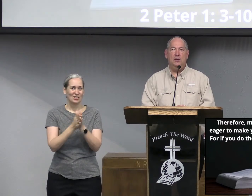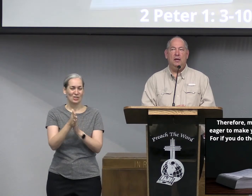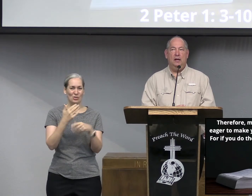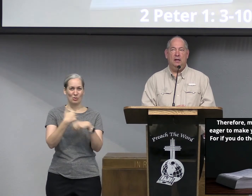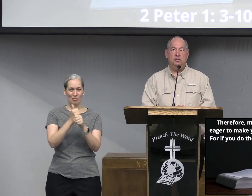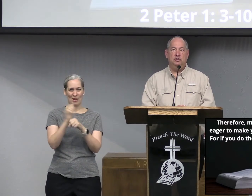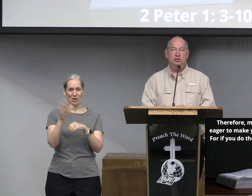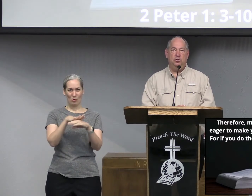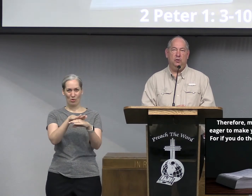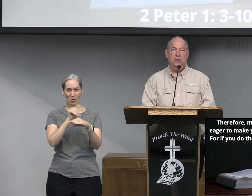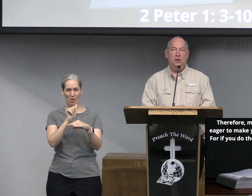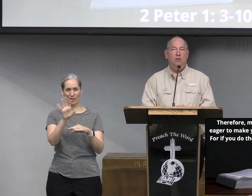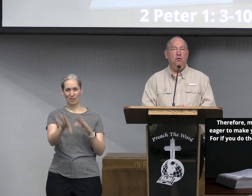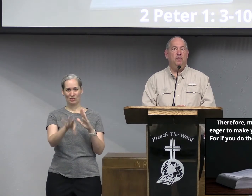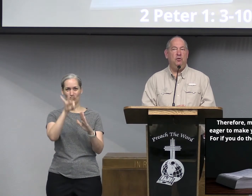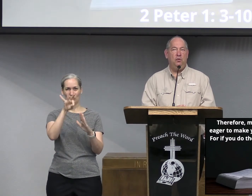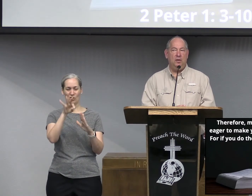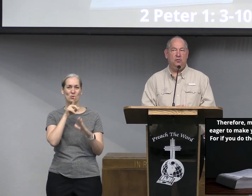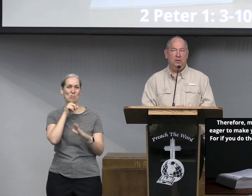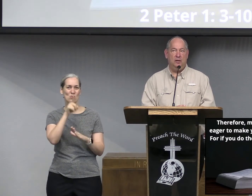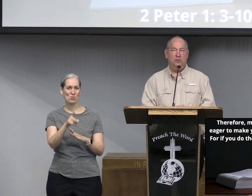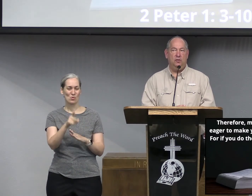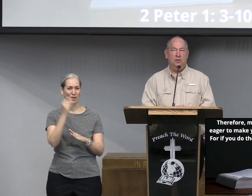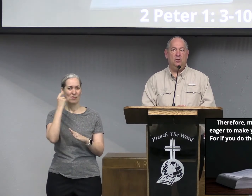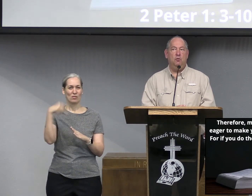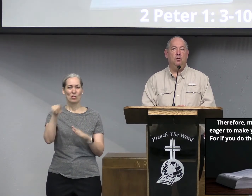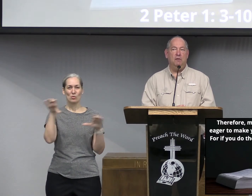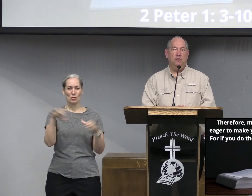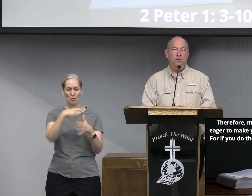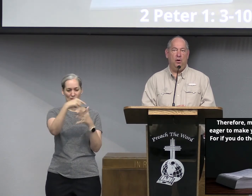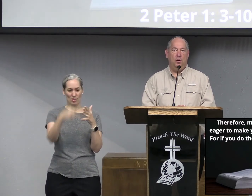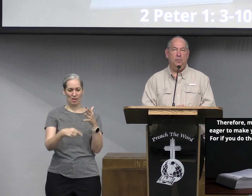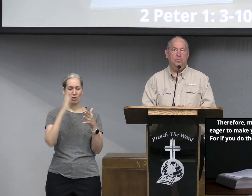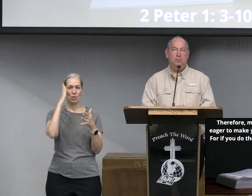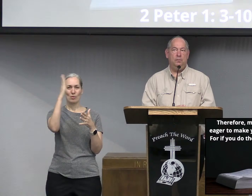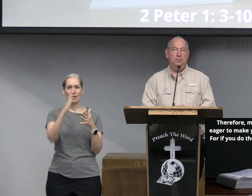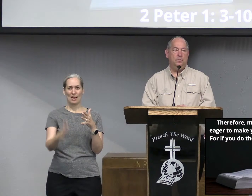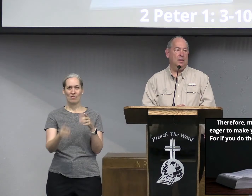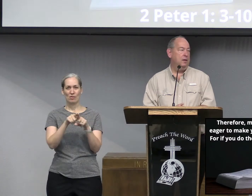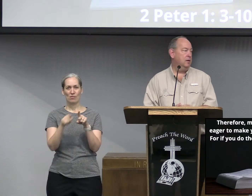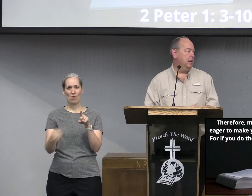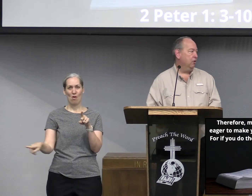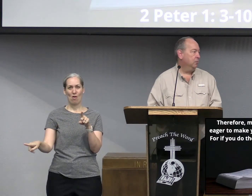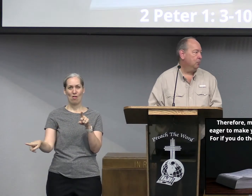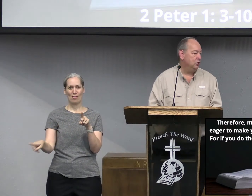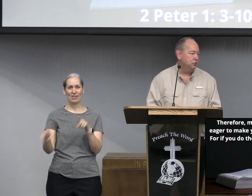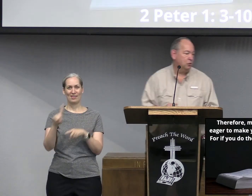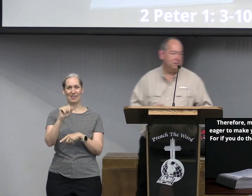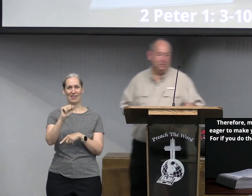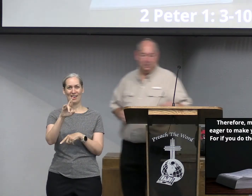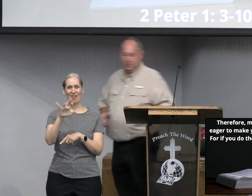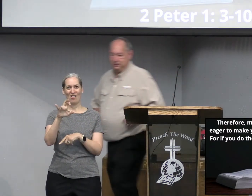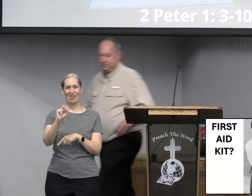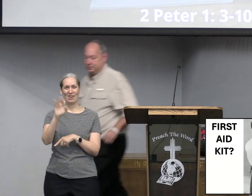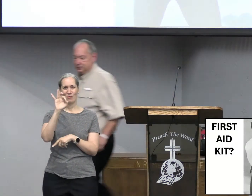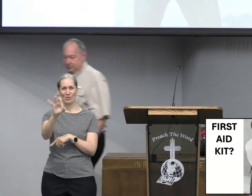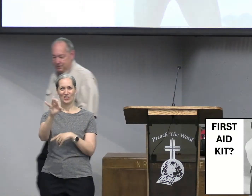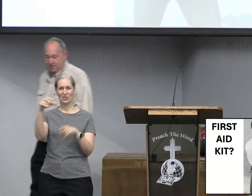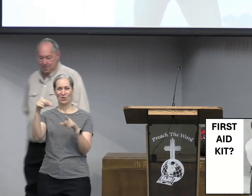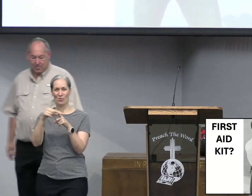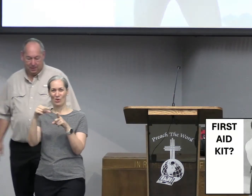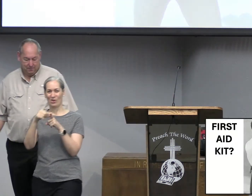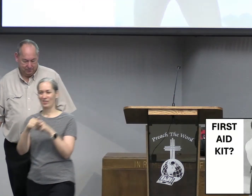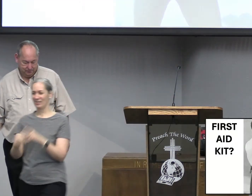calling and election sure, for if you do these things, you will never fall. Darrin, preach the word.